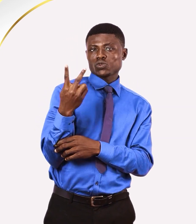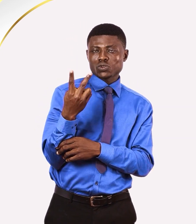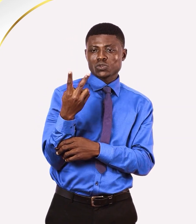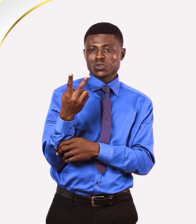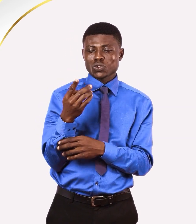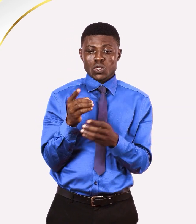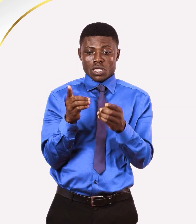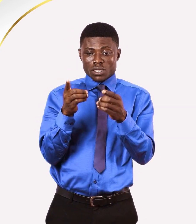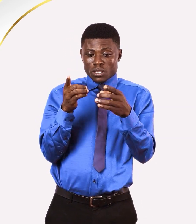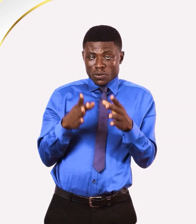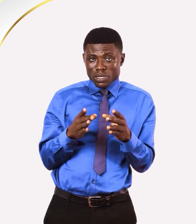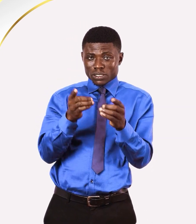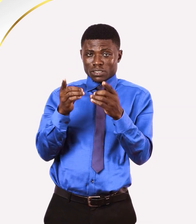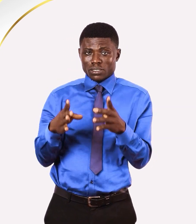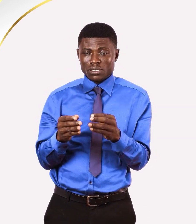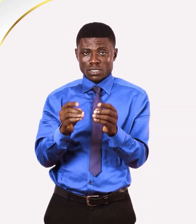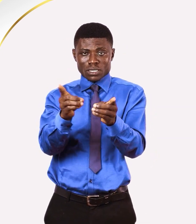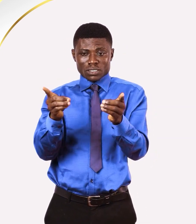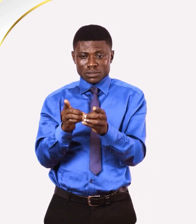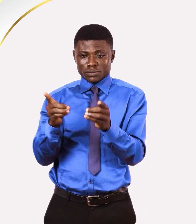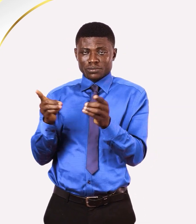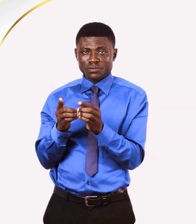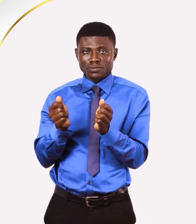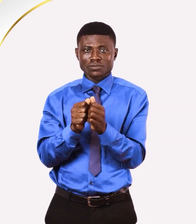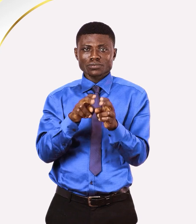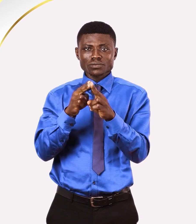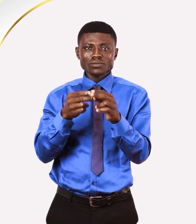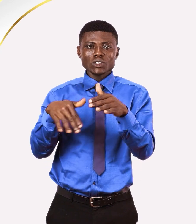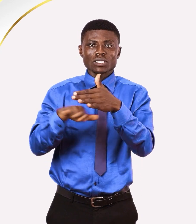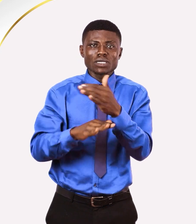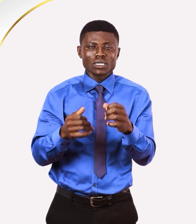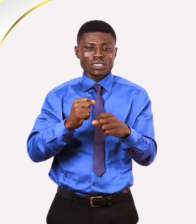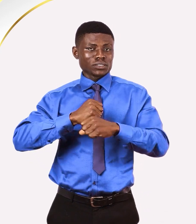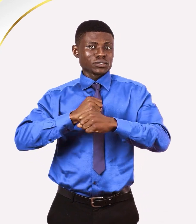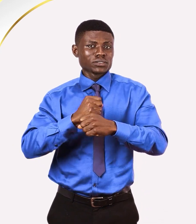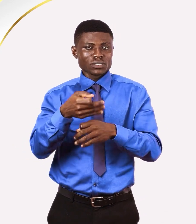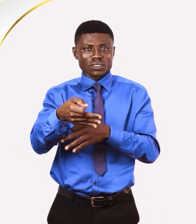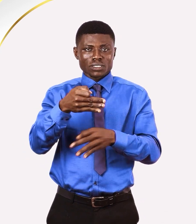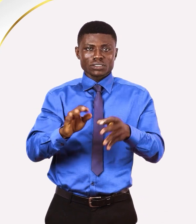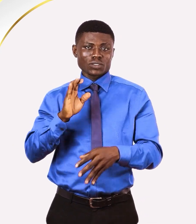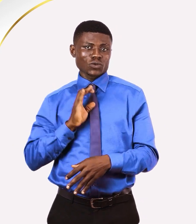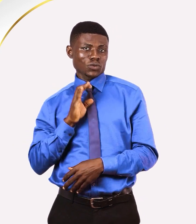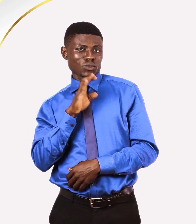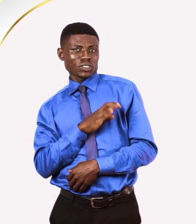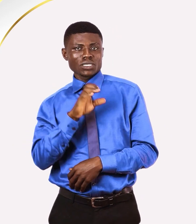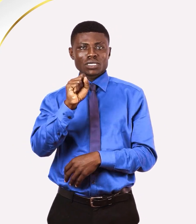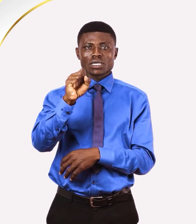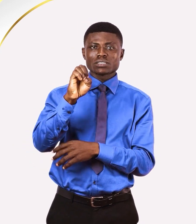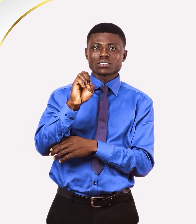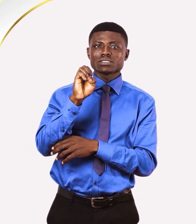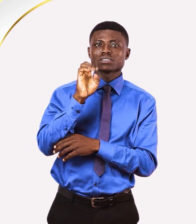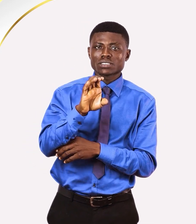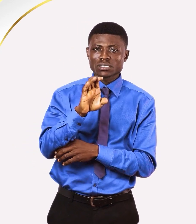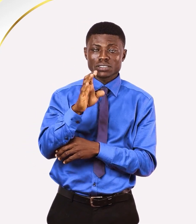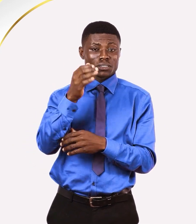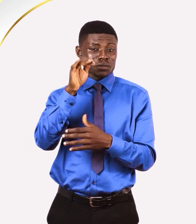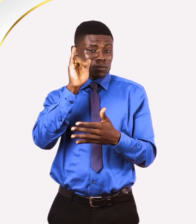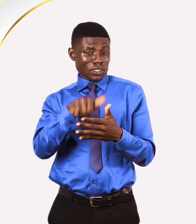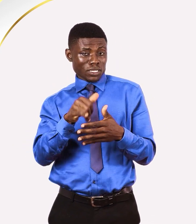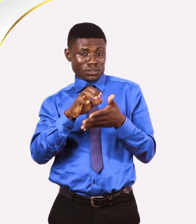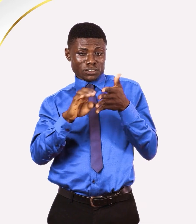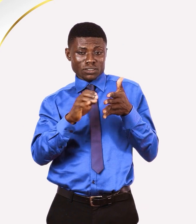2. Directorates, departments and units under the Securities and Exchange Commission, SEC.